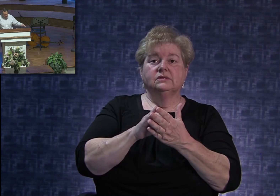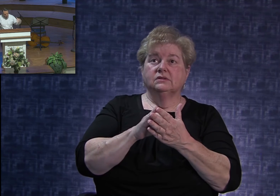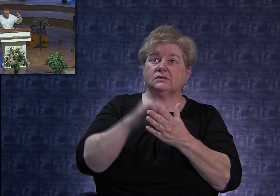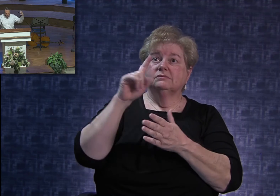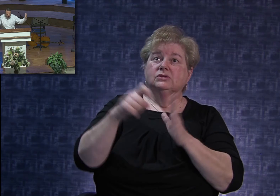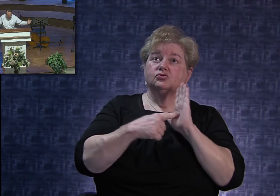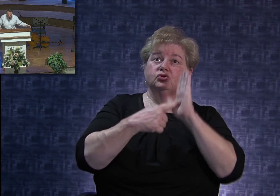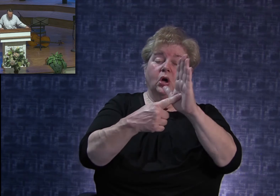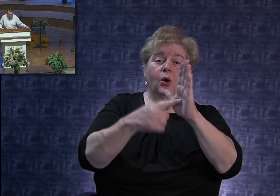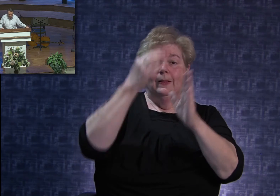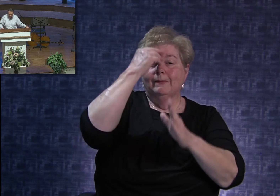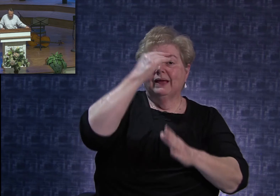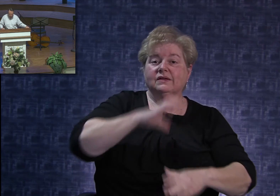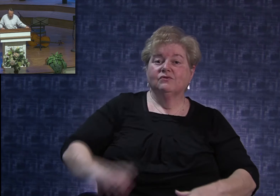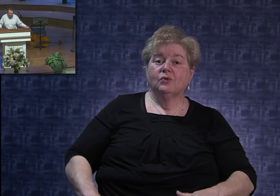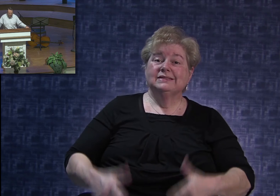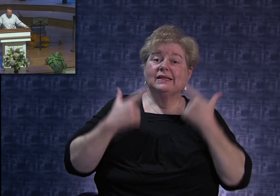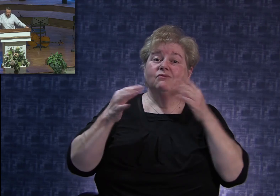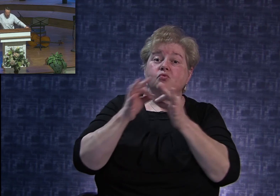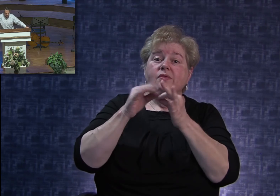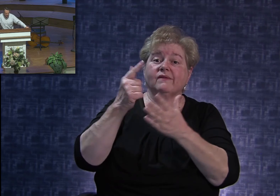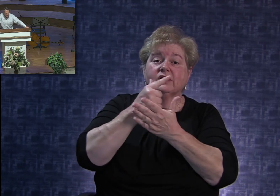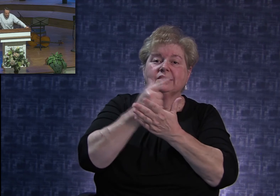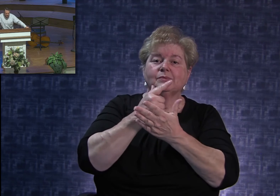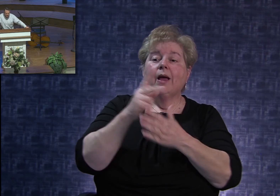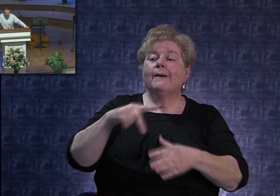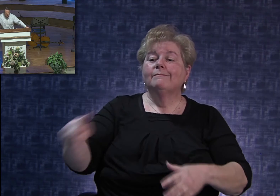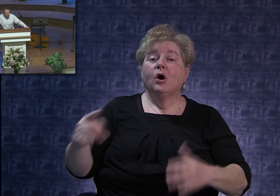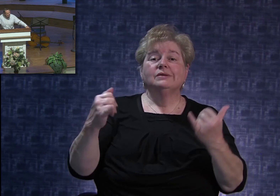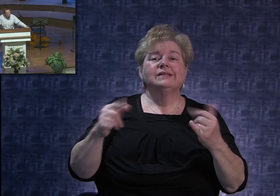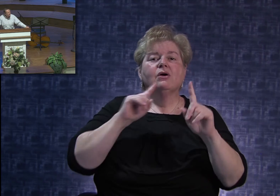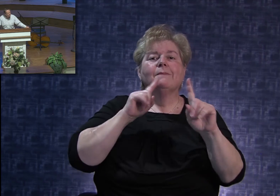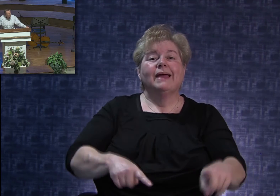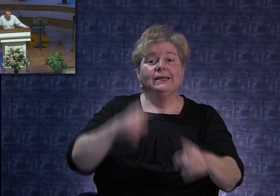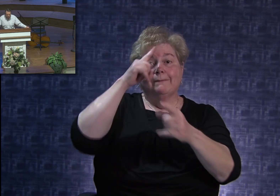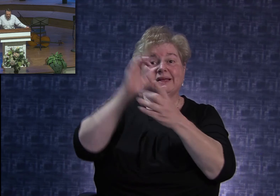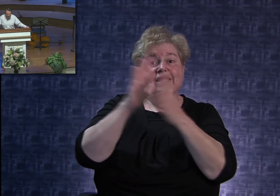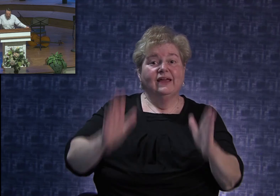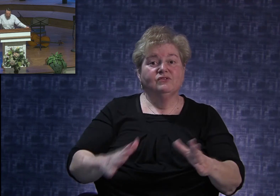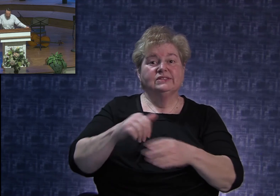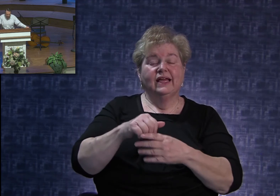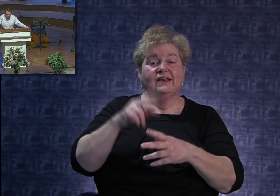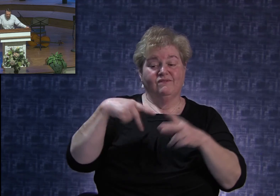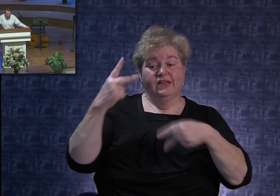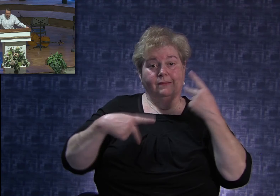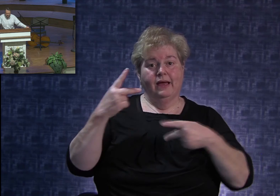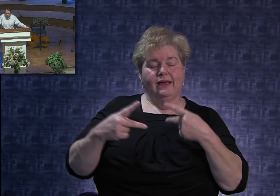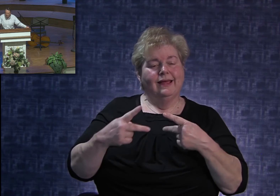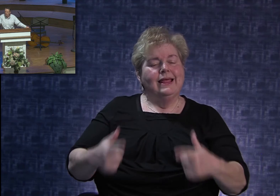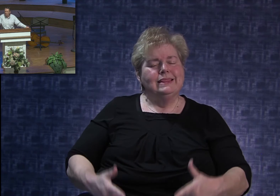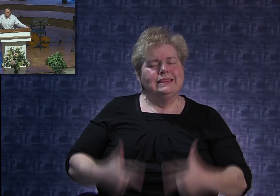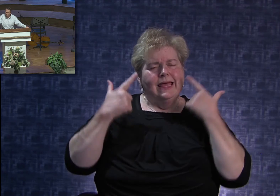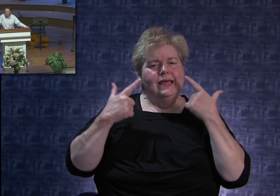of Christ, to walk worthy of the gospel. And Paul now is commanding the believers at Philippi to live